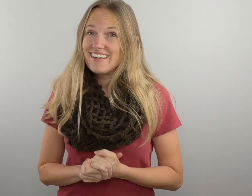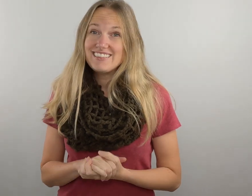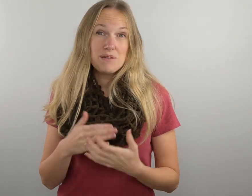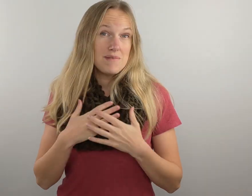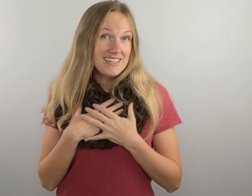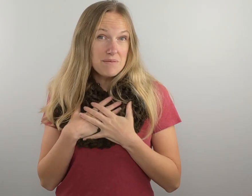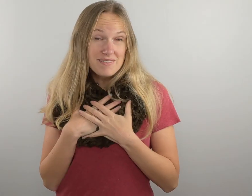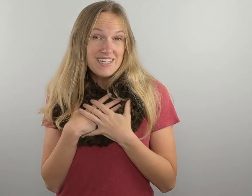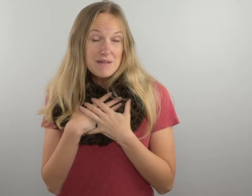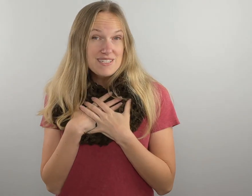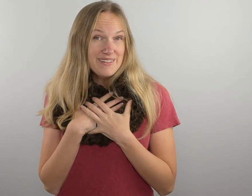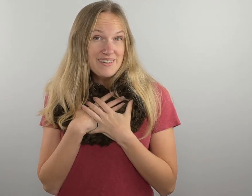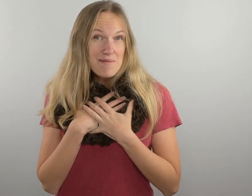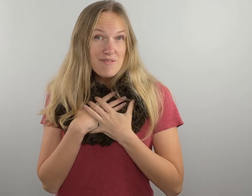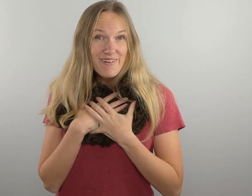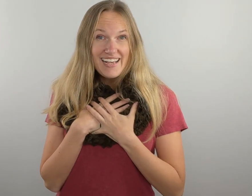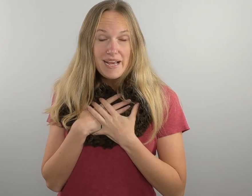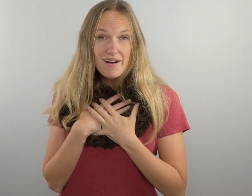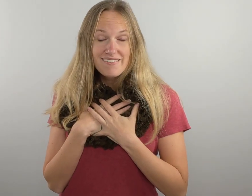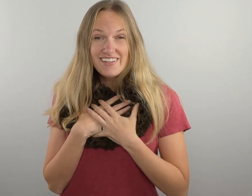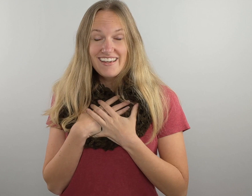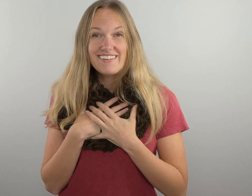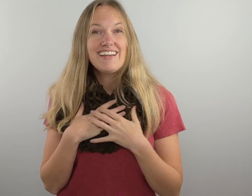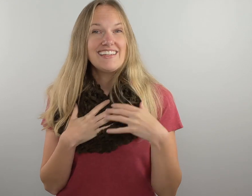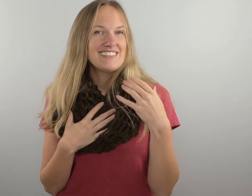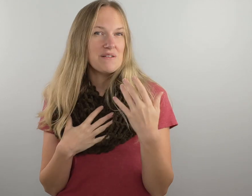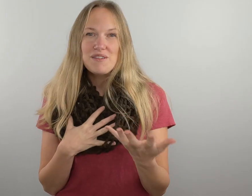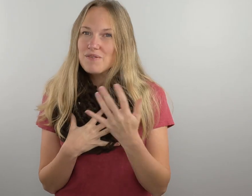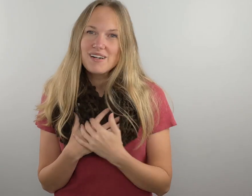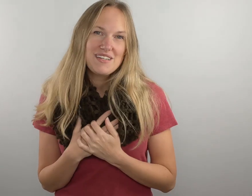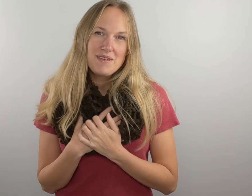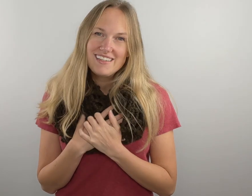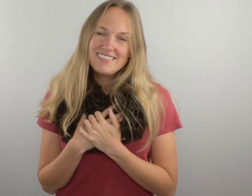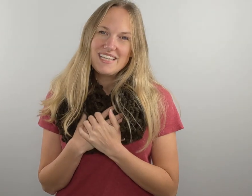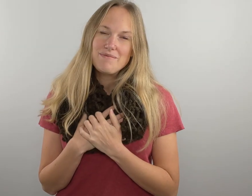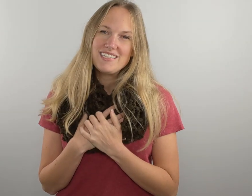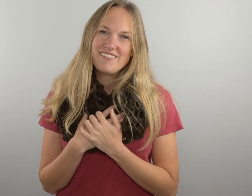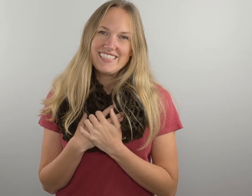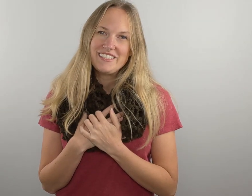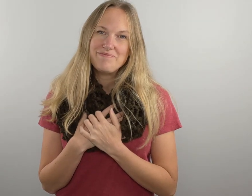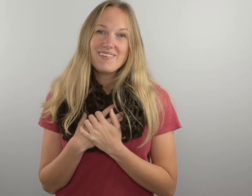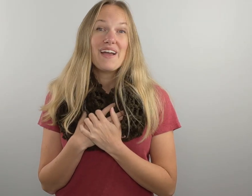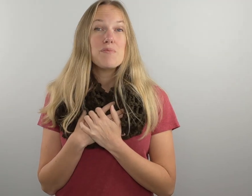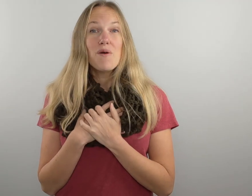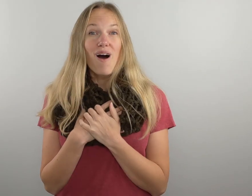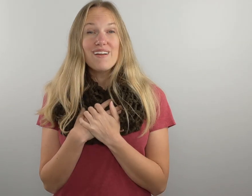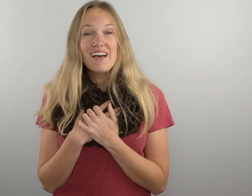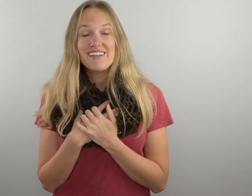It took me a number of times to learn it before I came on video. So you are going to be in the same situation. I hope you all are having a great